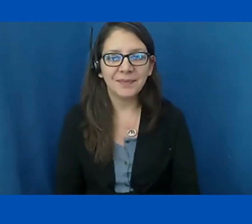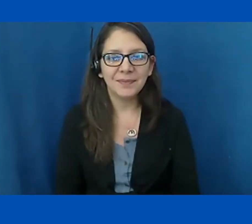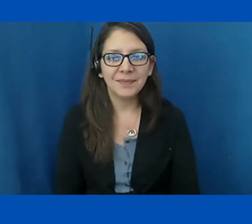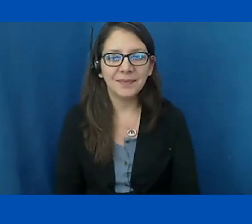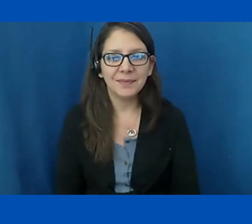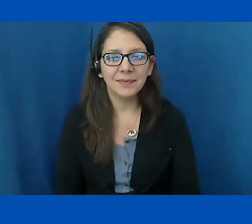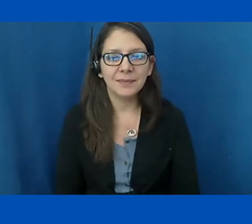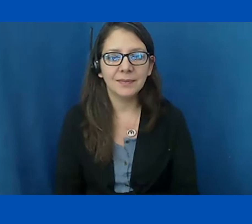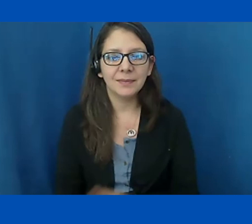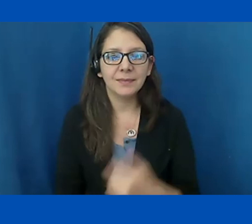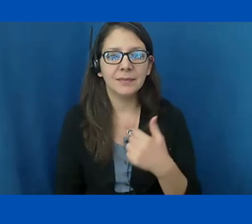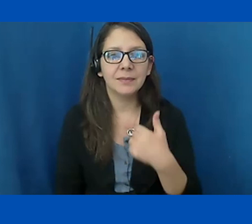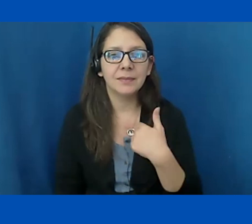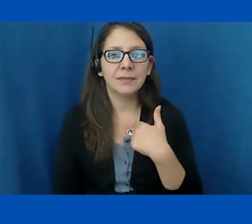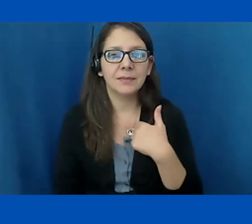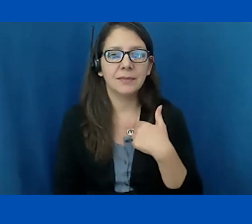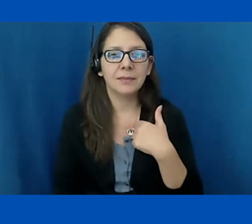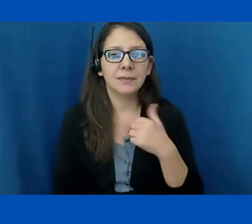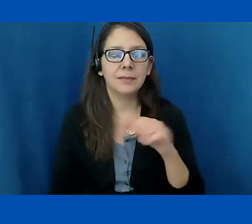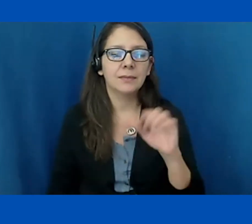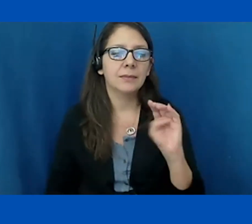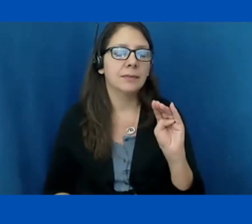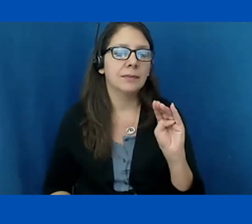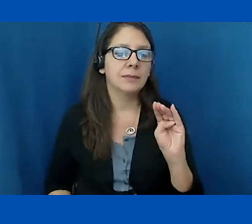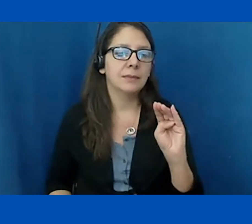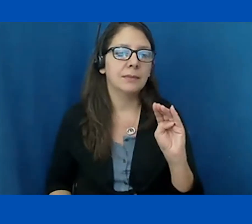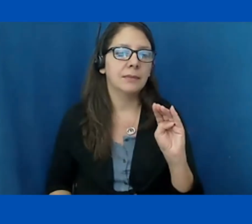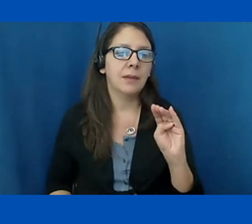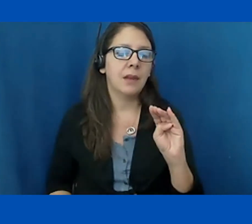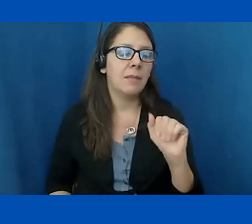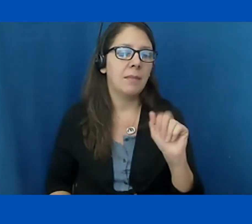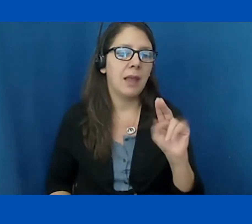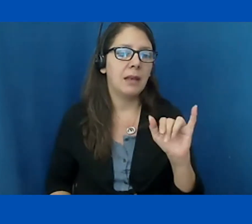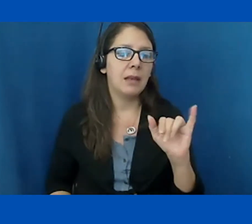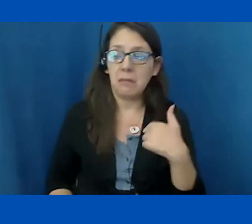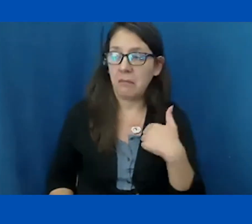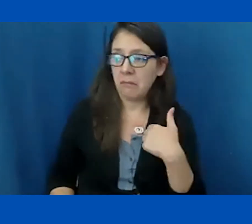Let me make, I'll jump in. Armando, did you have a response?